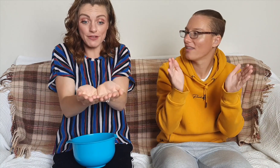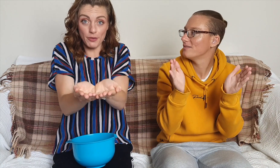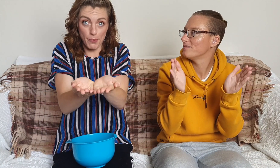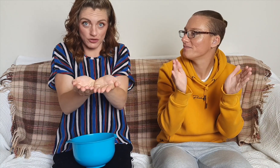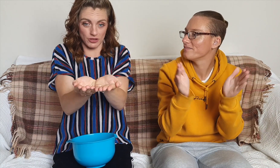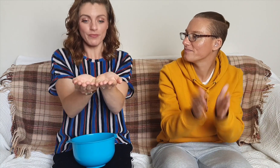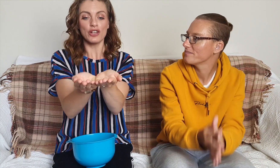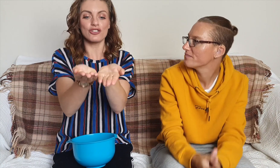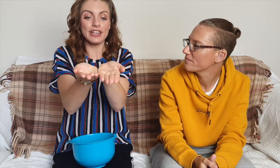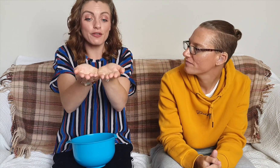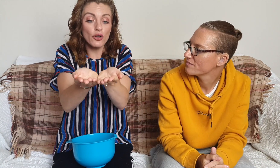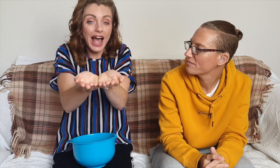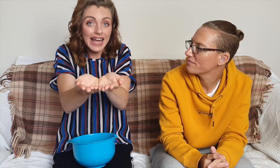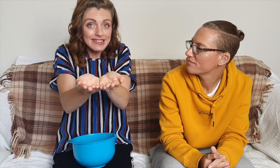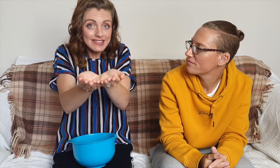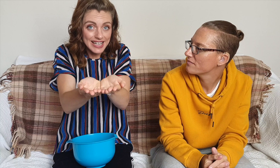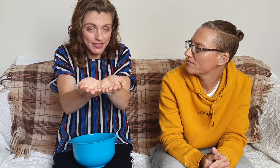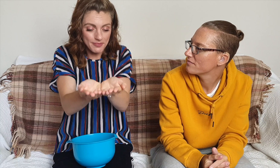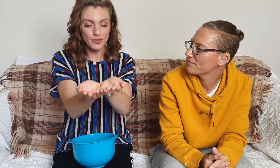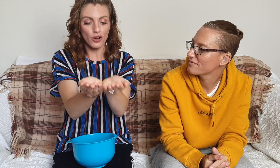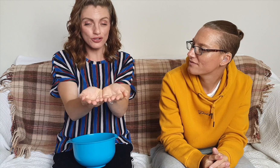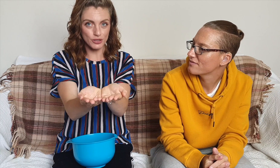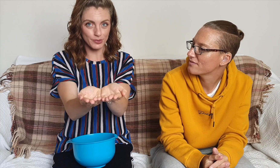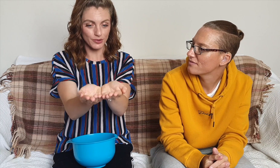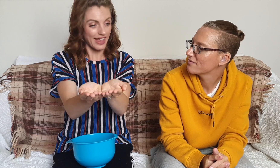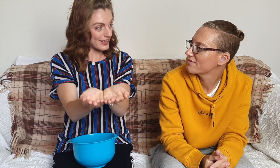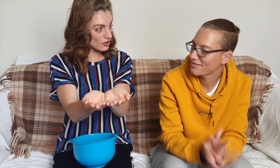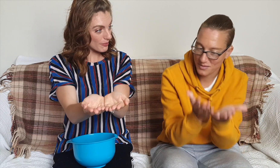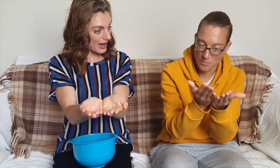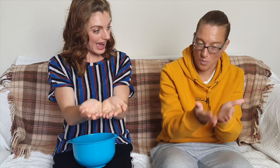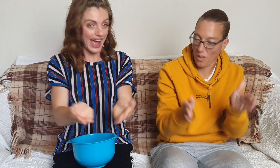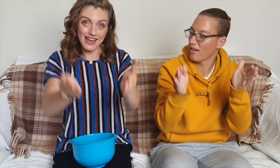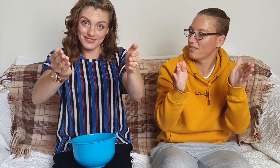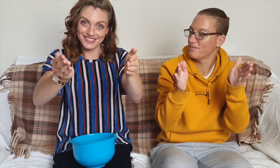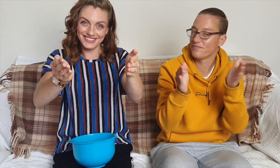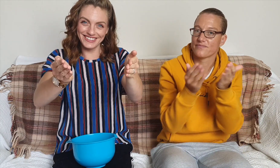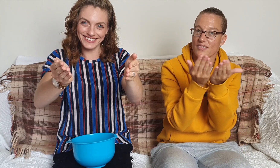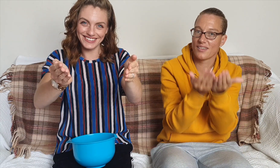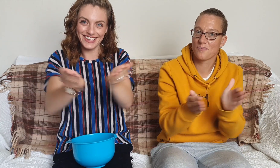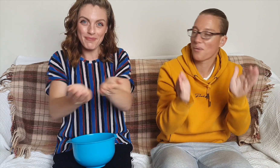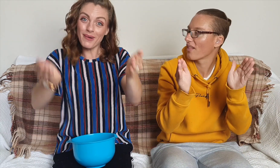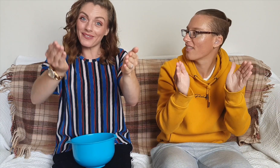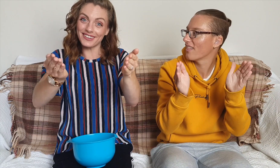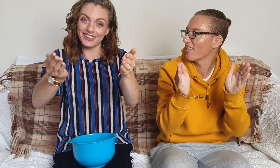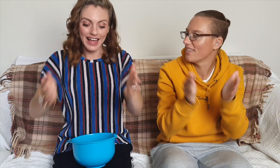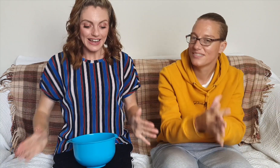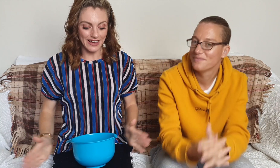from the bottom, just like you've got your hands together under the ball, and then you come out. Ball. Now,